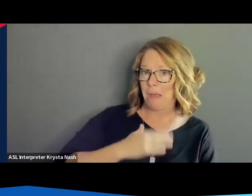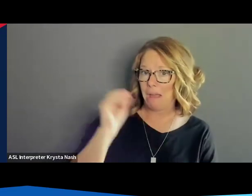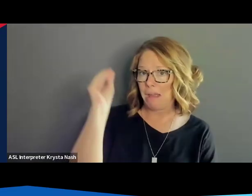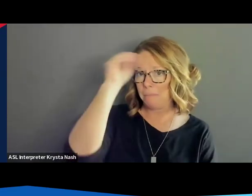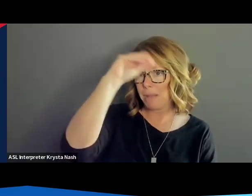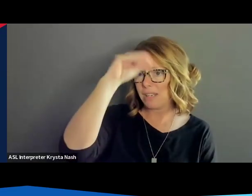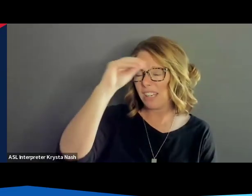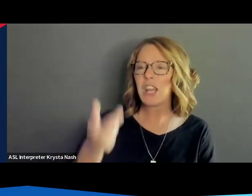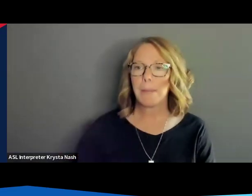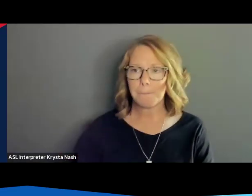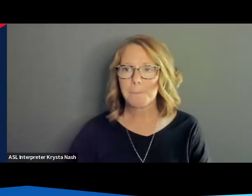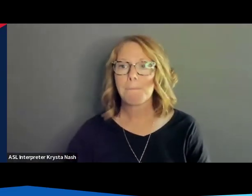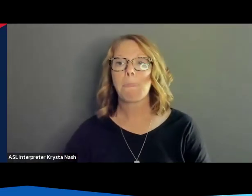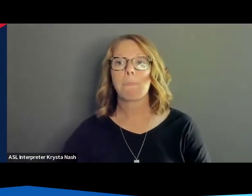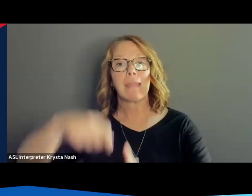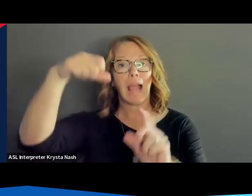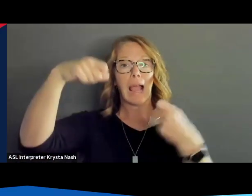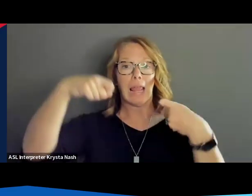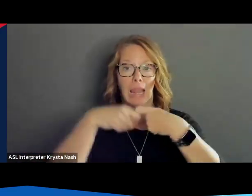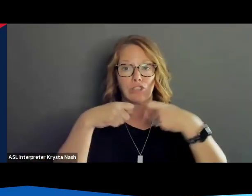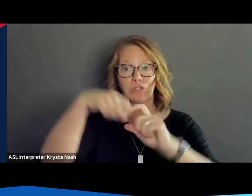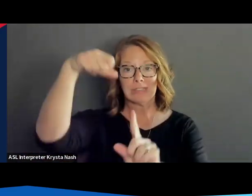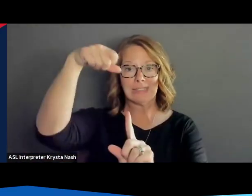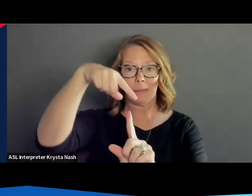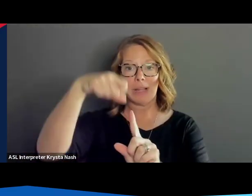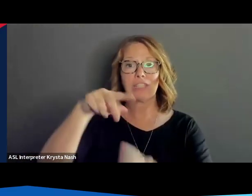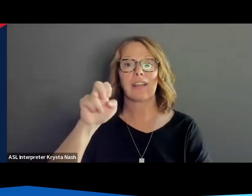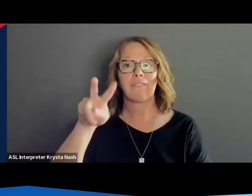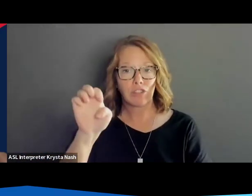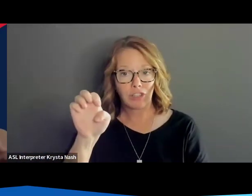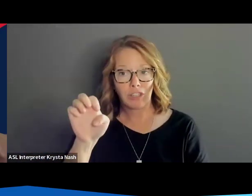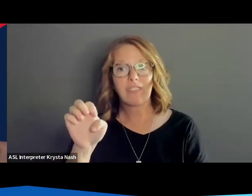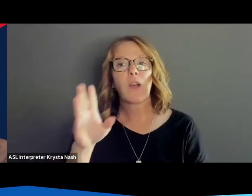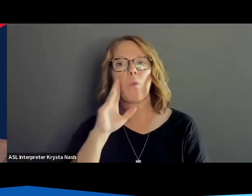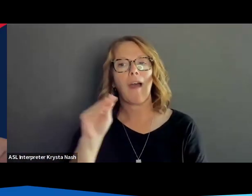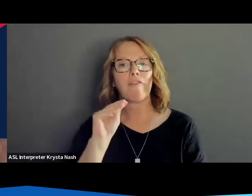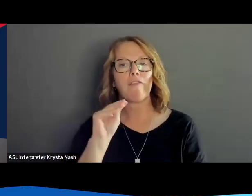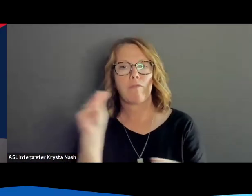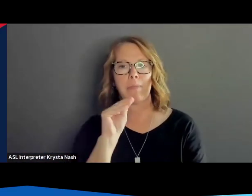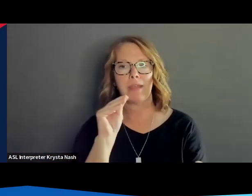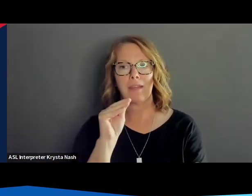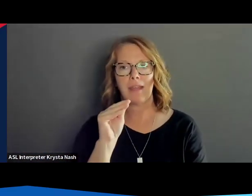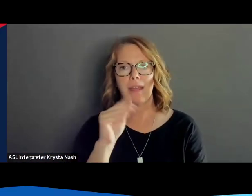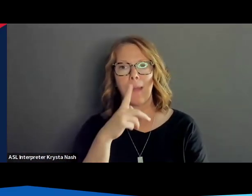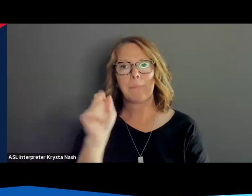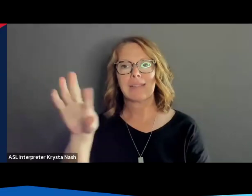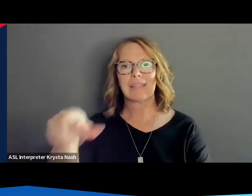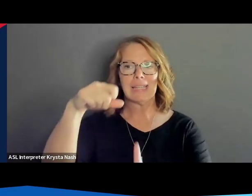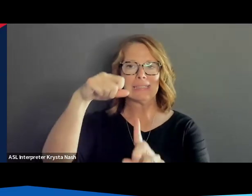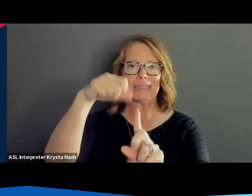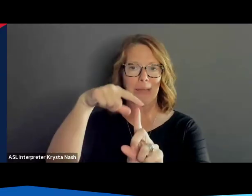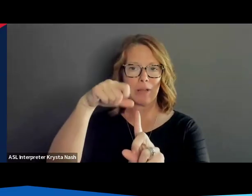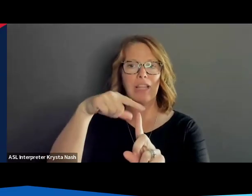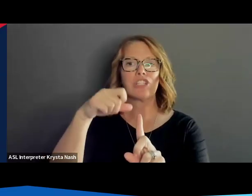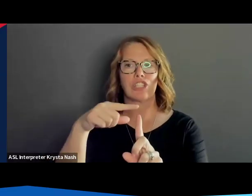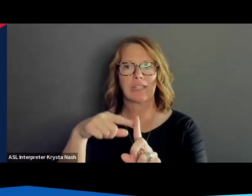And when you have electrical stimulation of a nerve, you're going to have some kind of movement because that stimulation is being